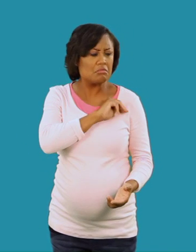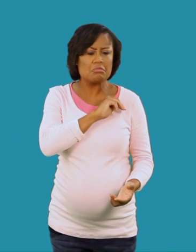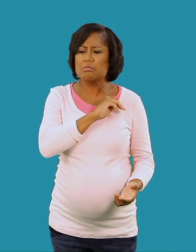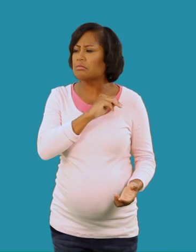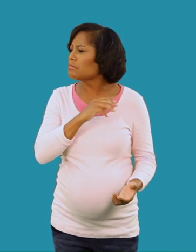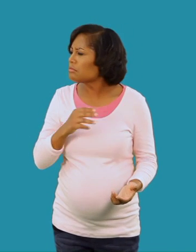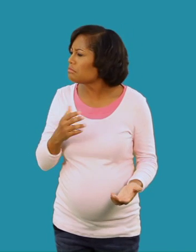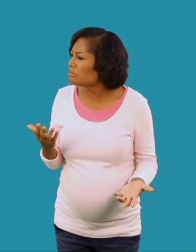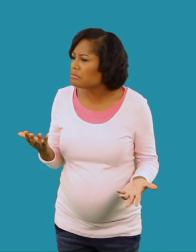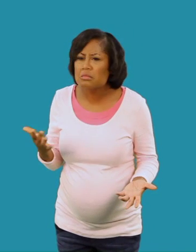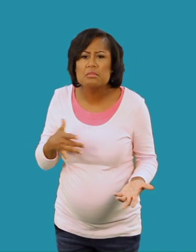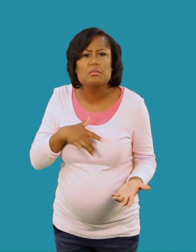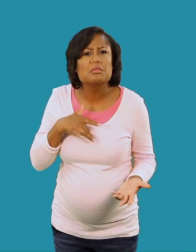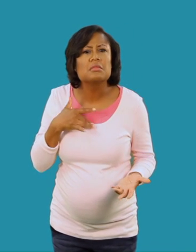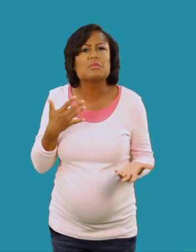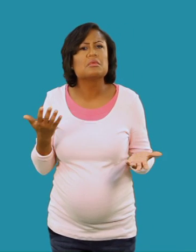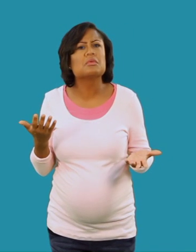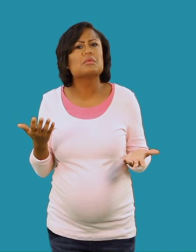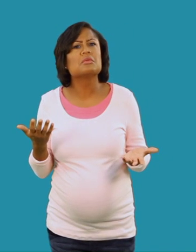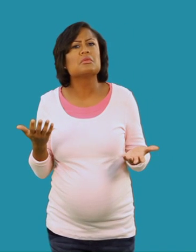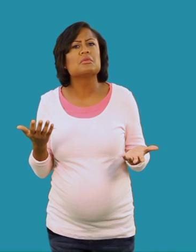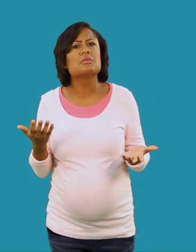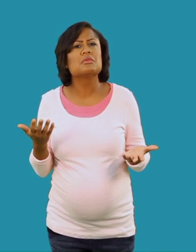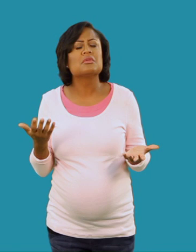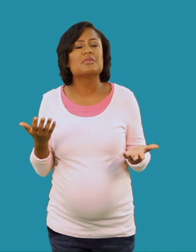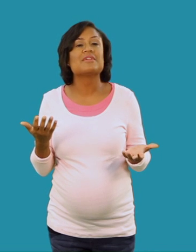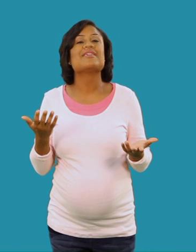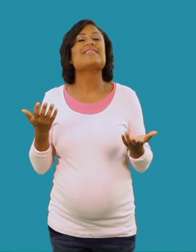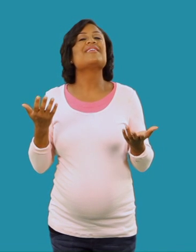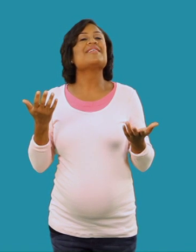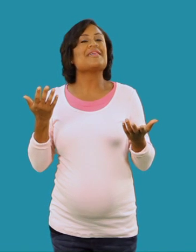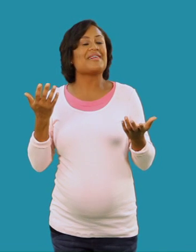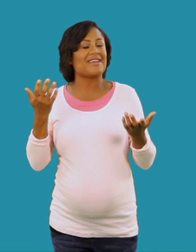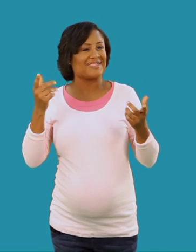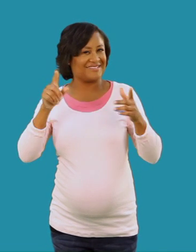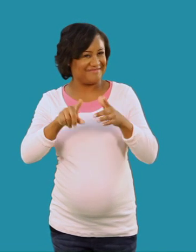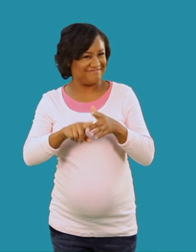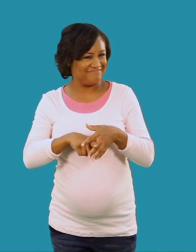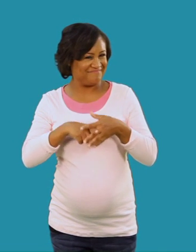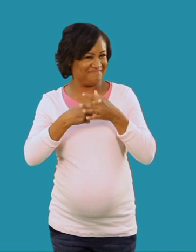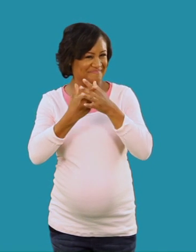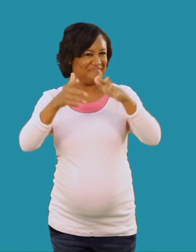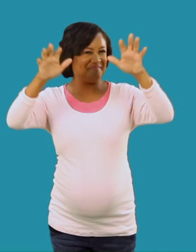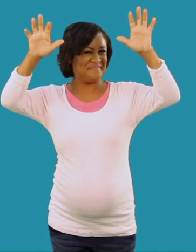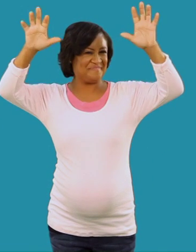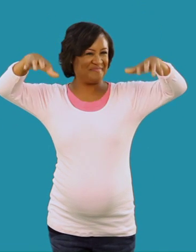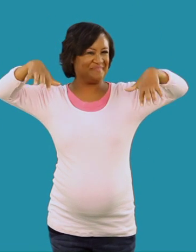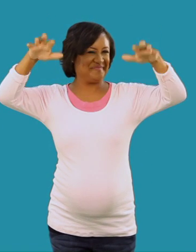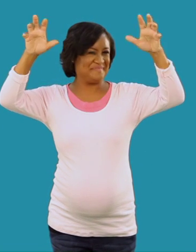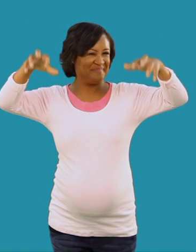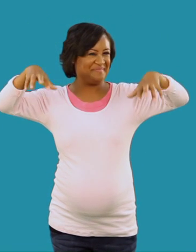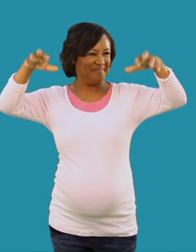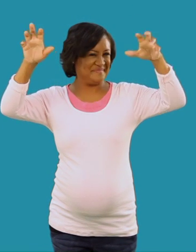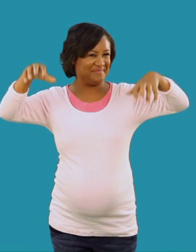Says Maria. A moment later, the rain starts falling. Here comes